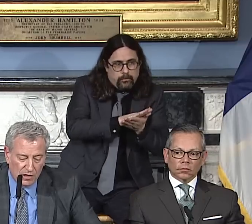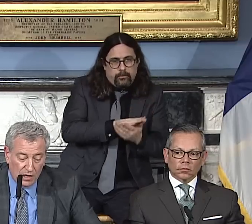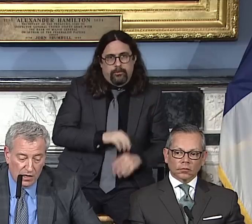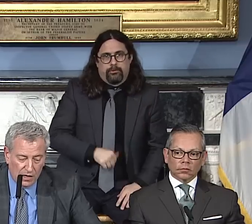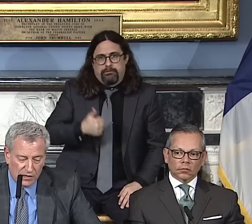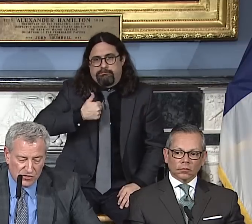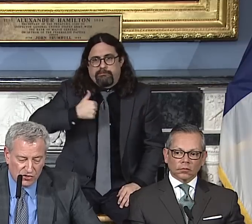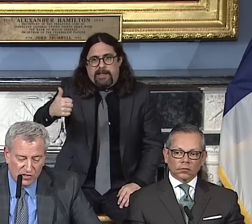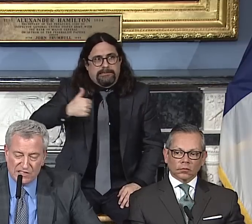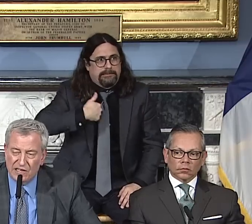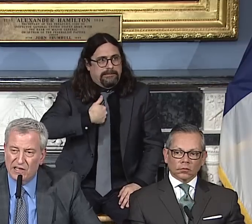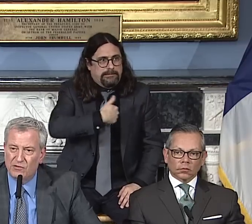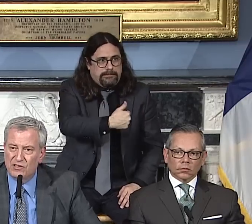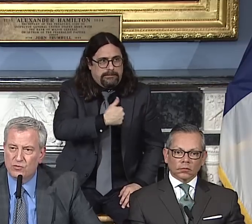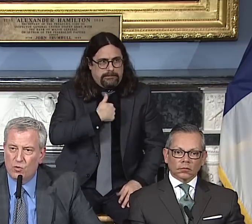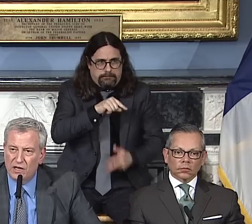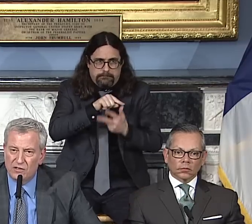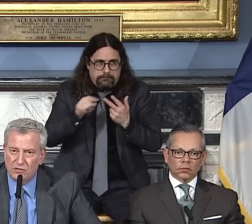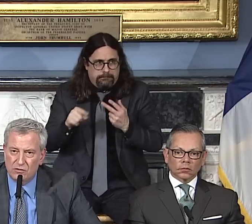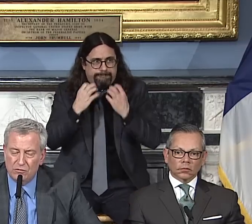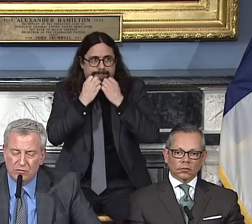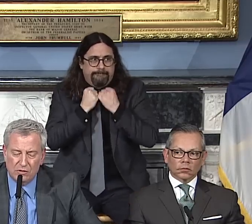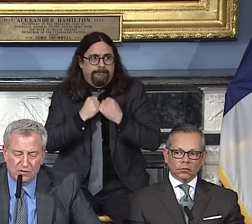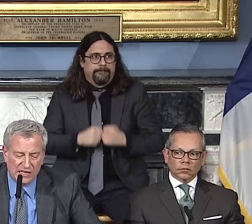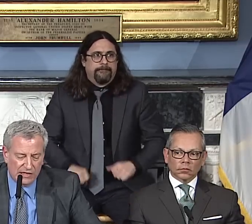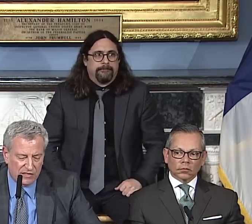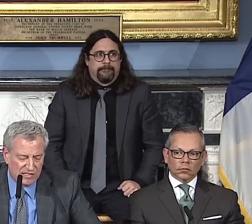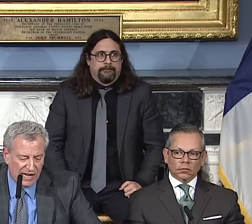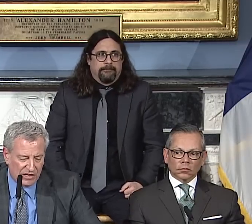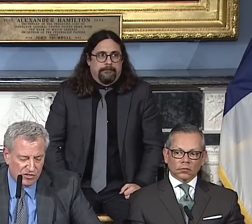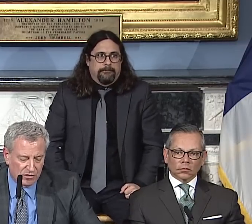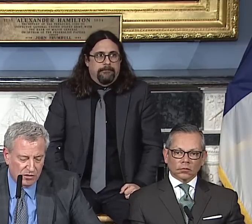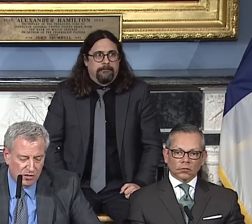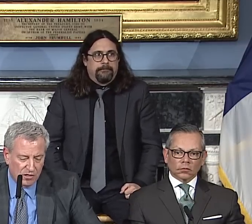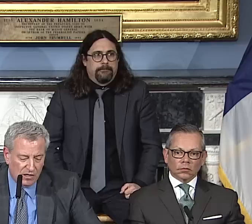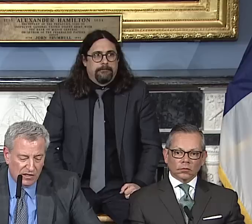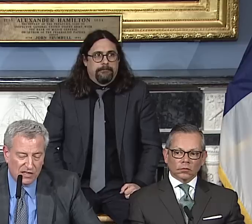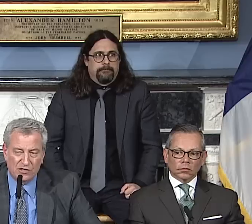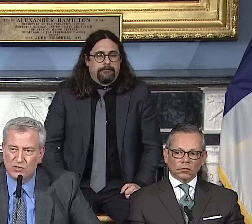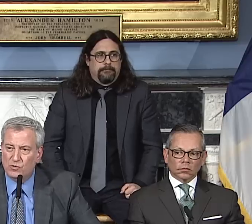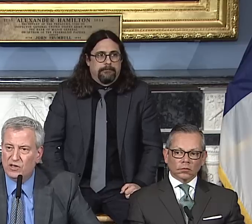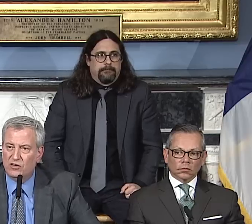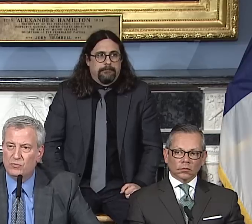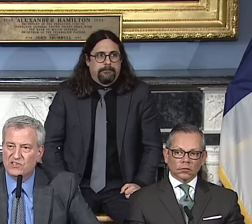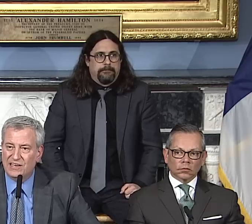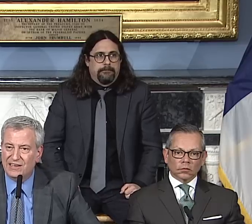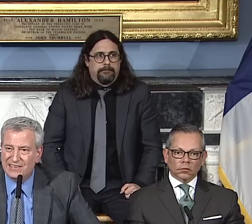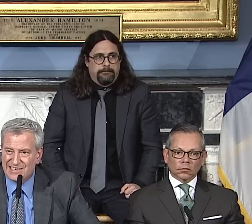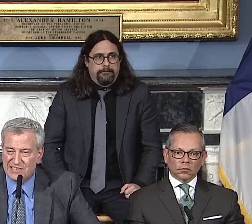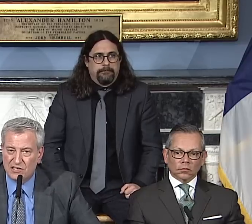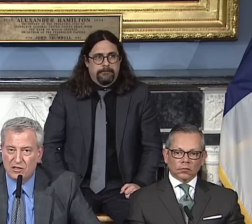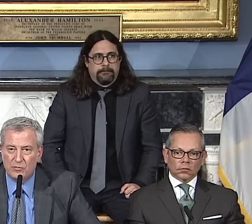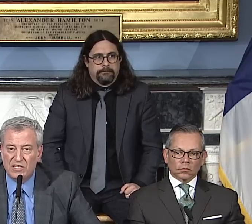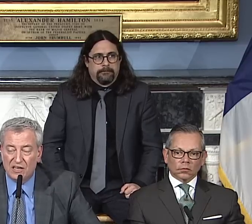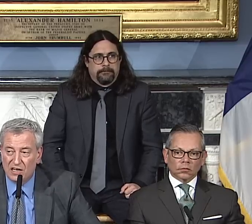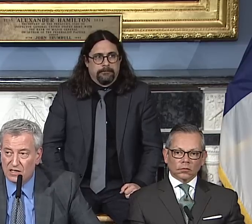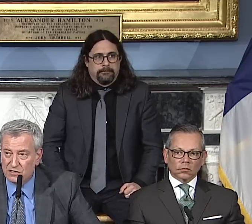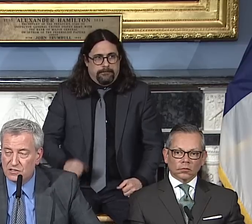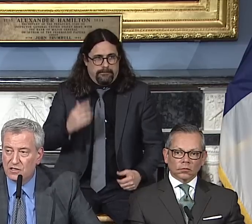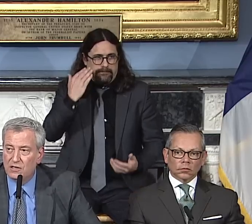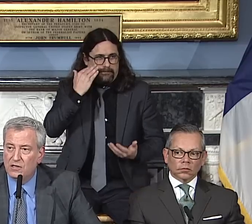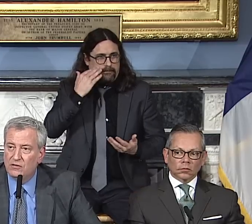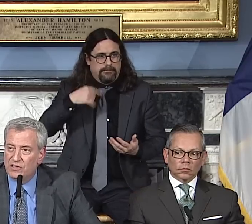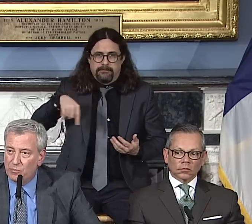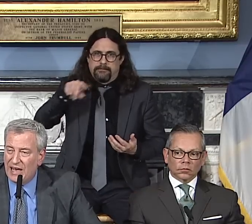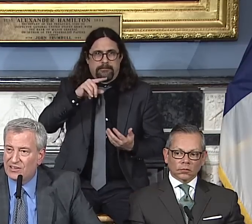And I can certainly say none of us wanted to take this action unless it was 100% necessary,